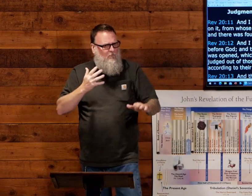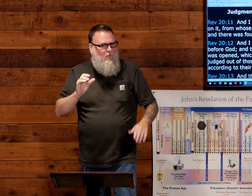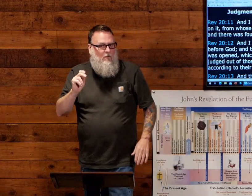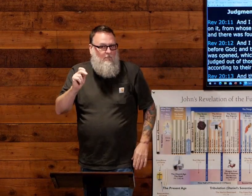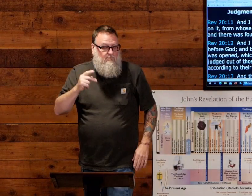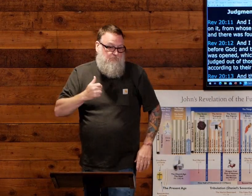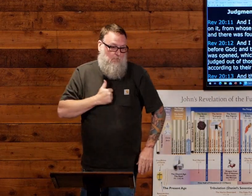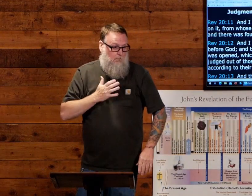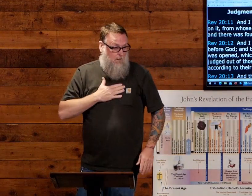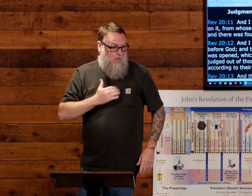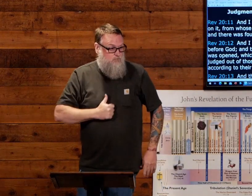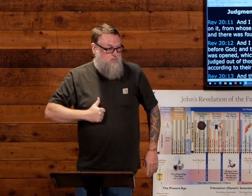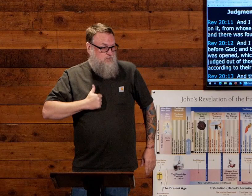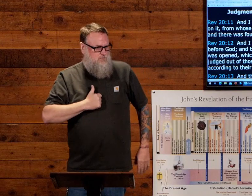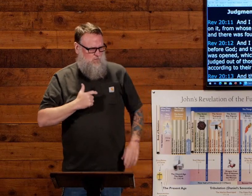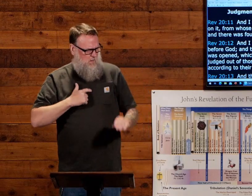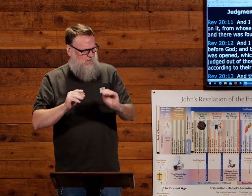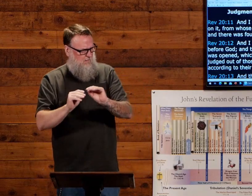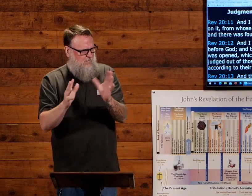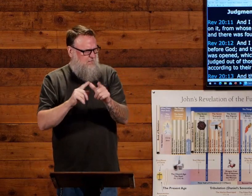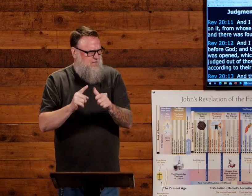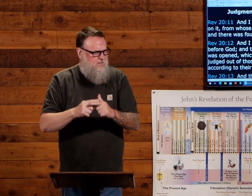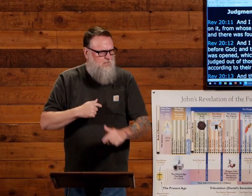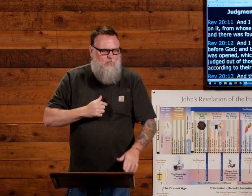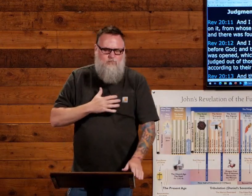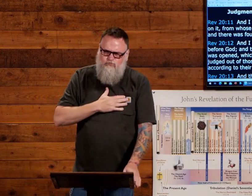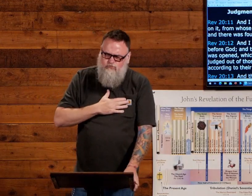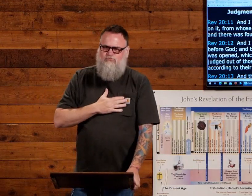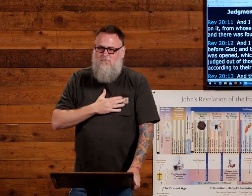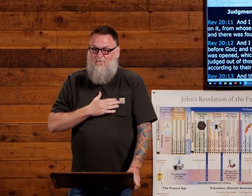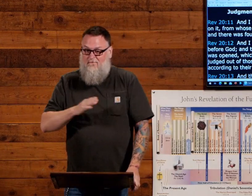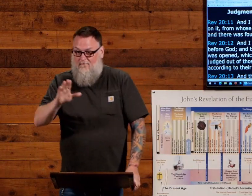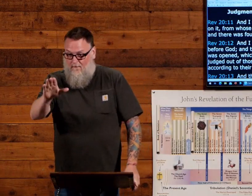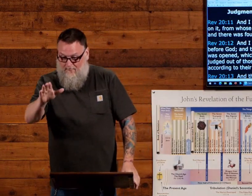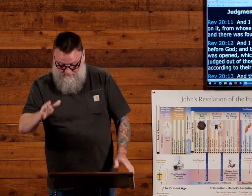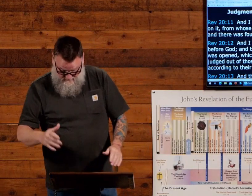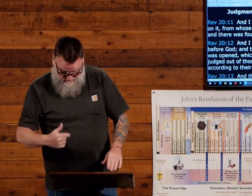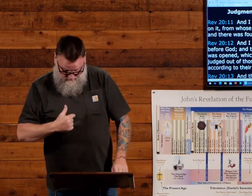Surprised people didn't catch it, but I apologize.